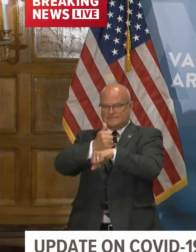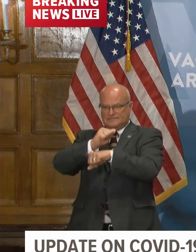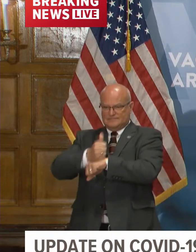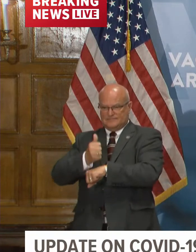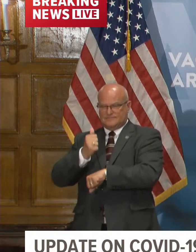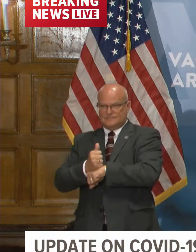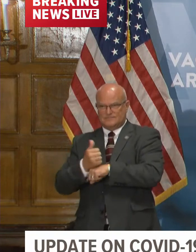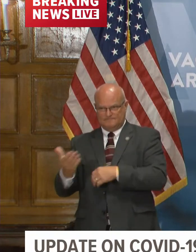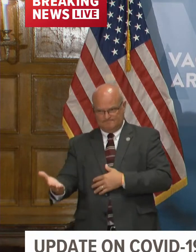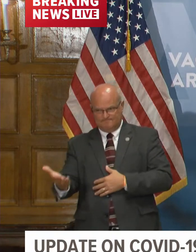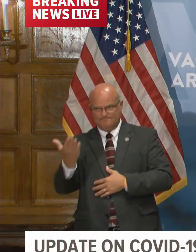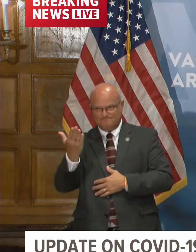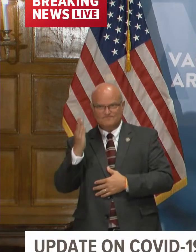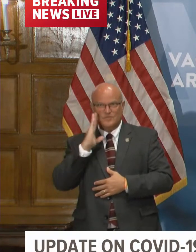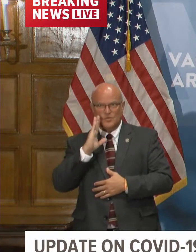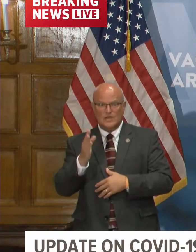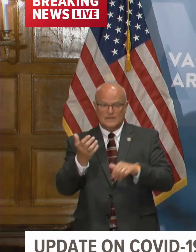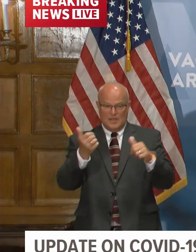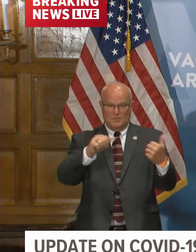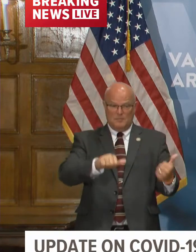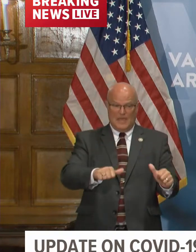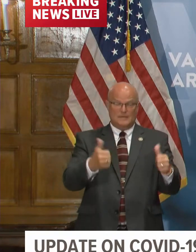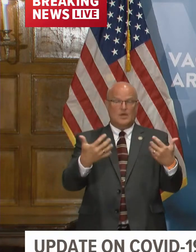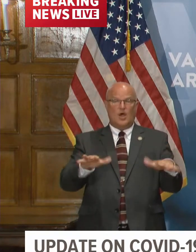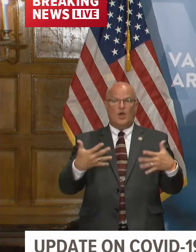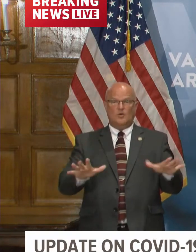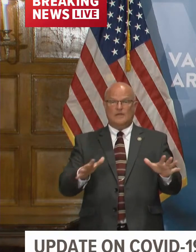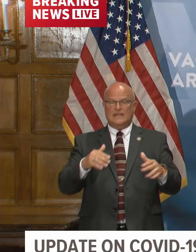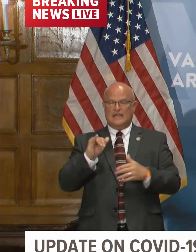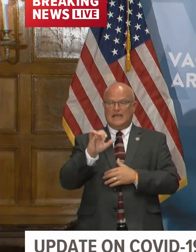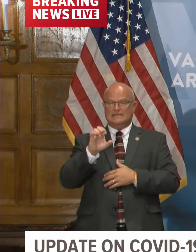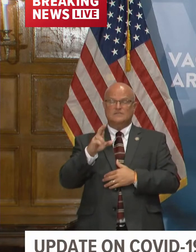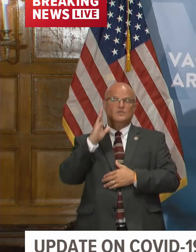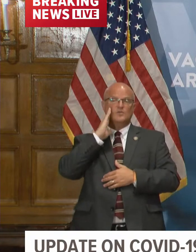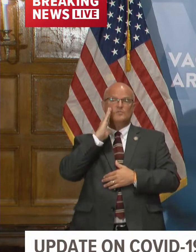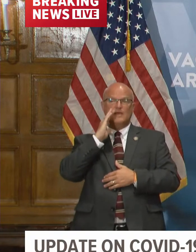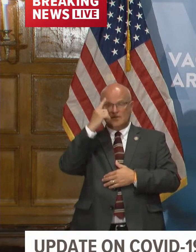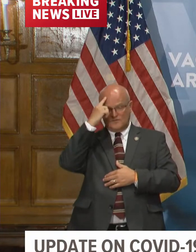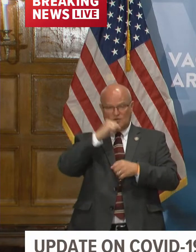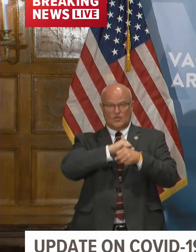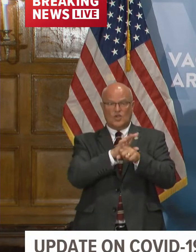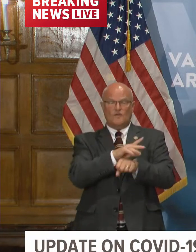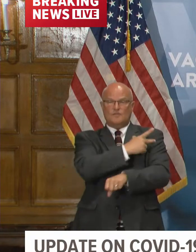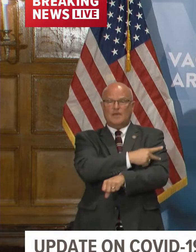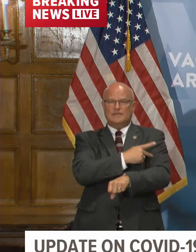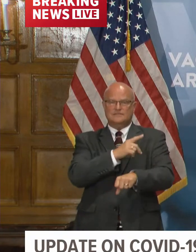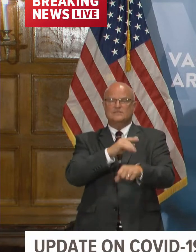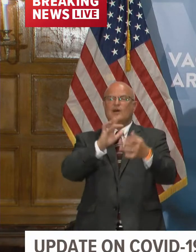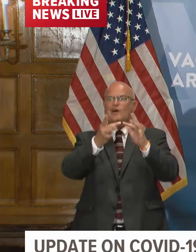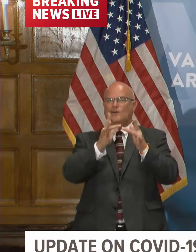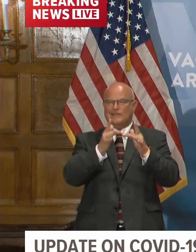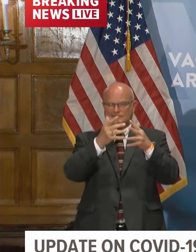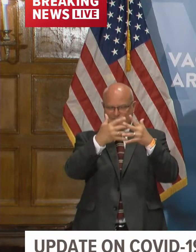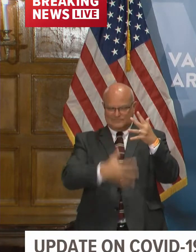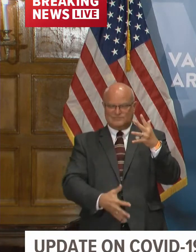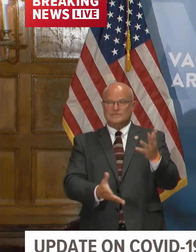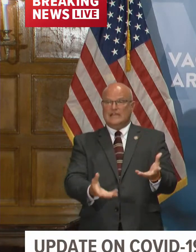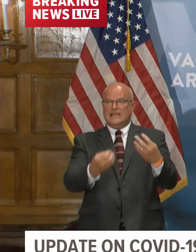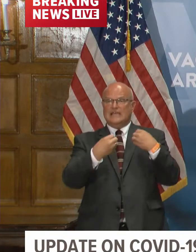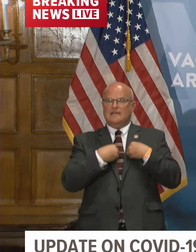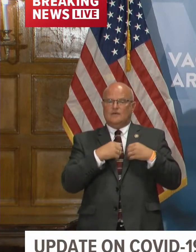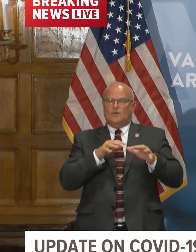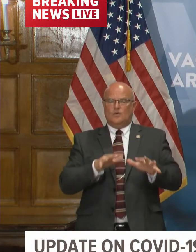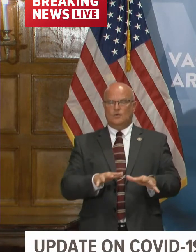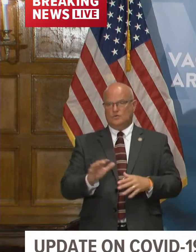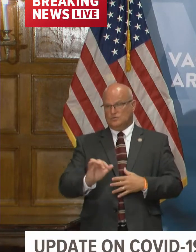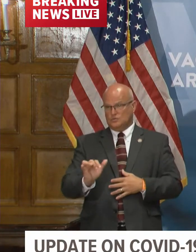will be forthcoming. Baptist has already brought their ICU beds for COVID patients online. That has given us some